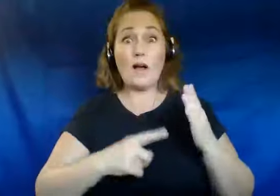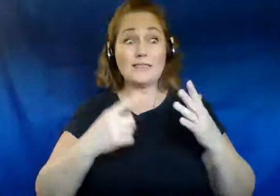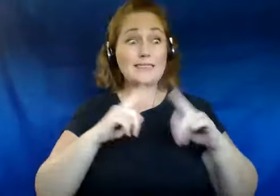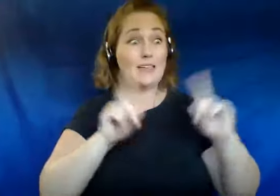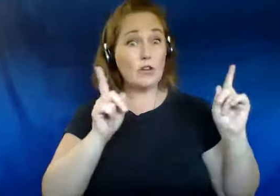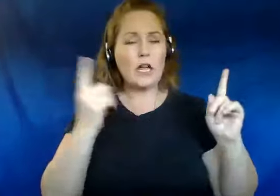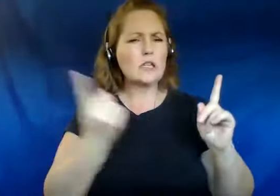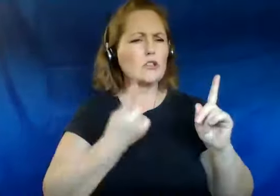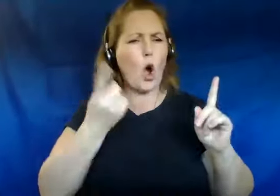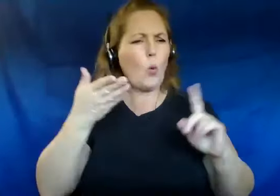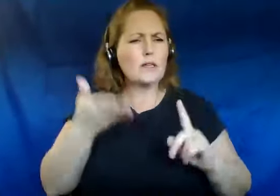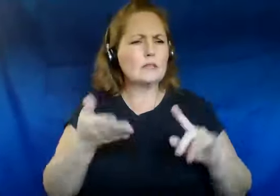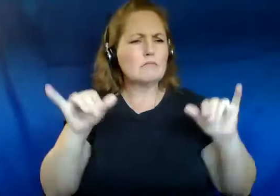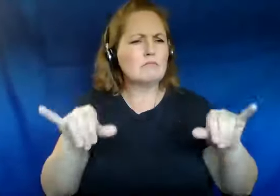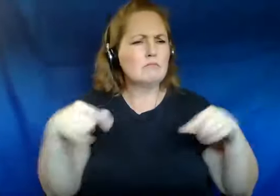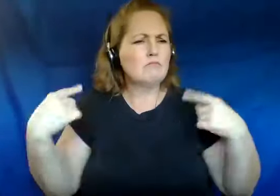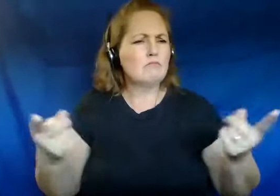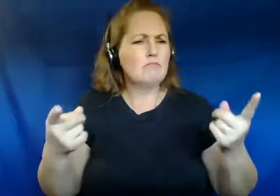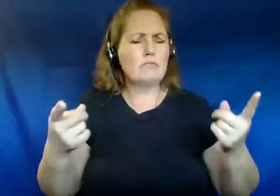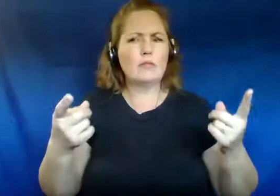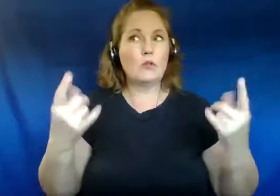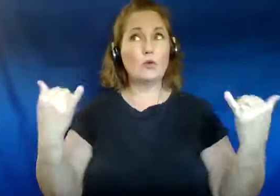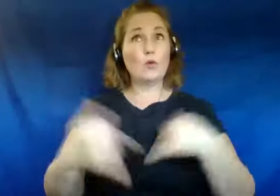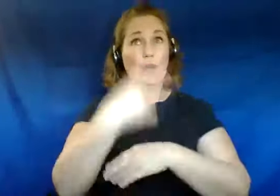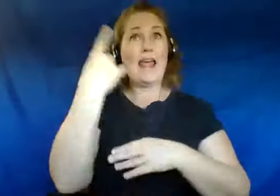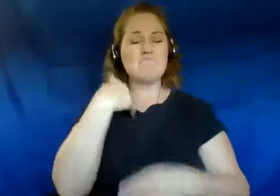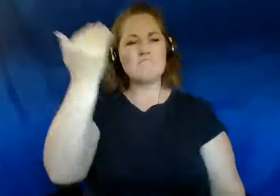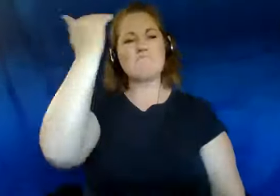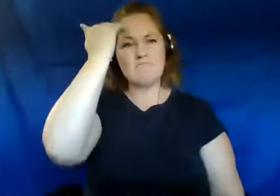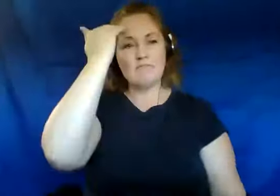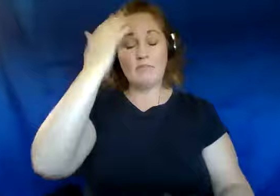today that bodily and physically, I